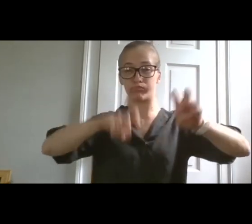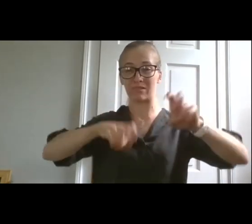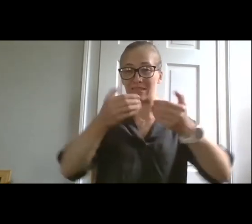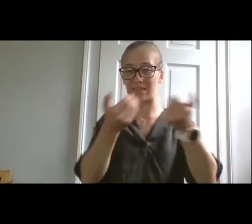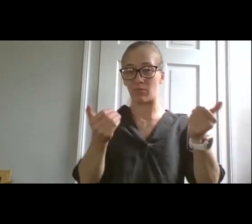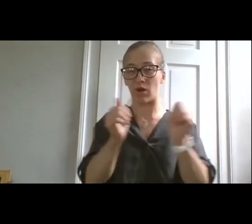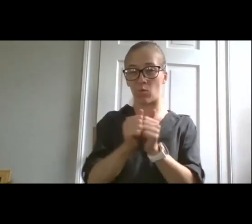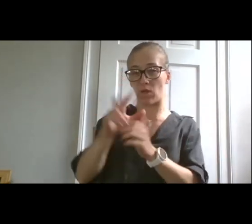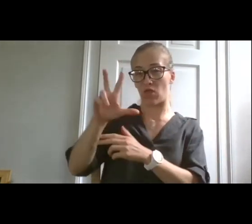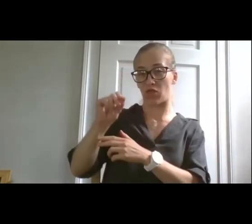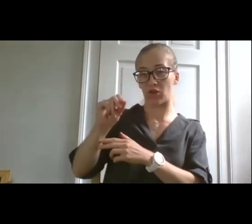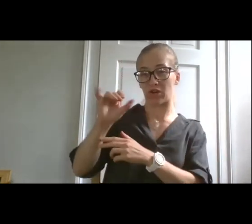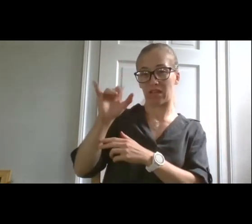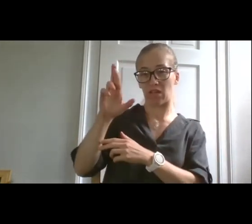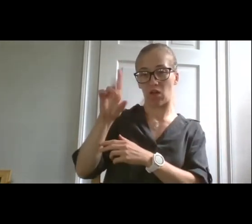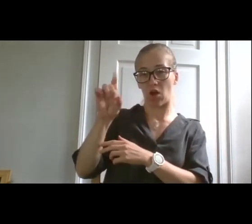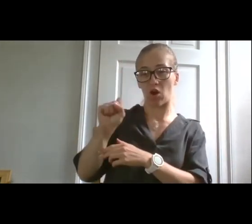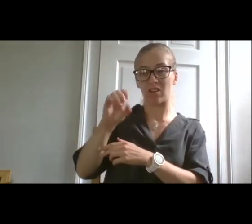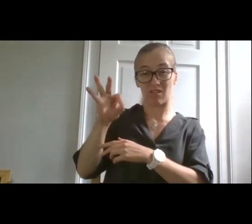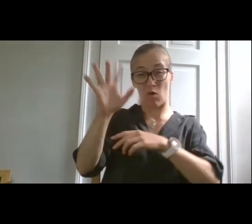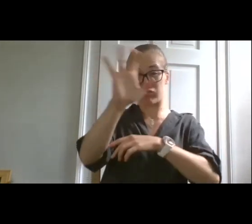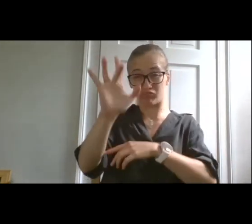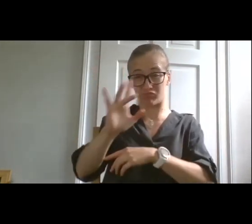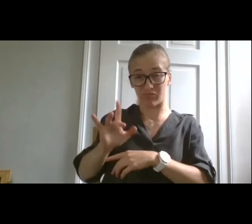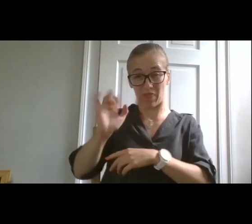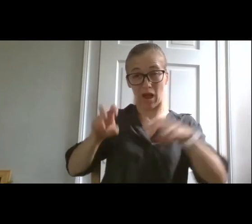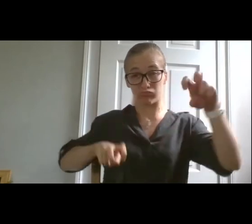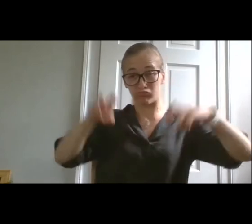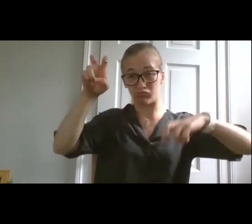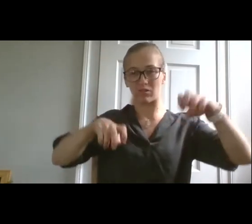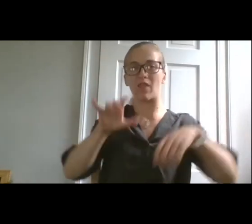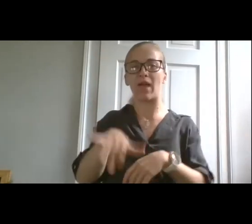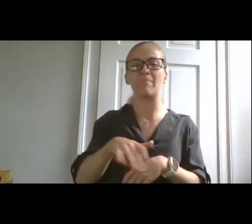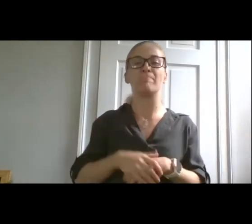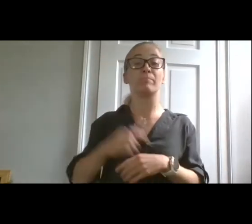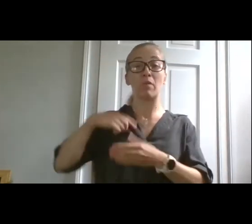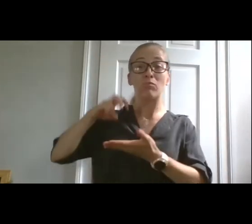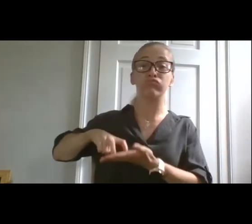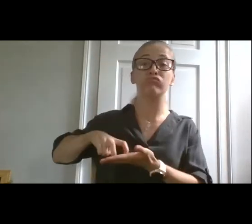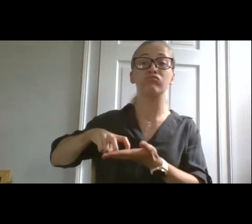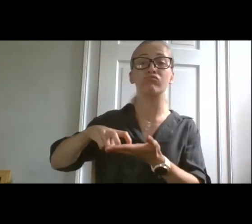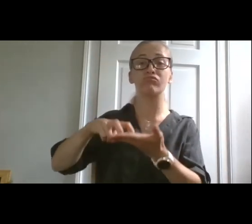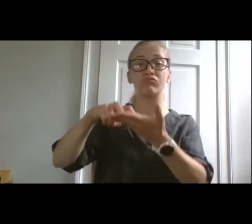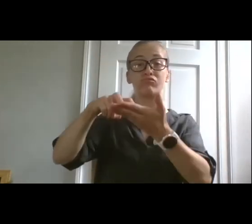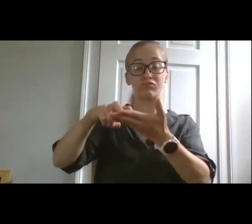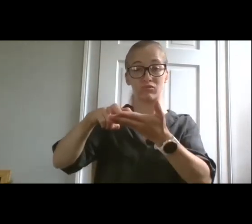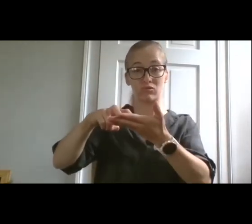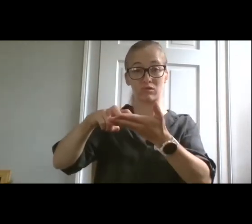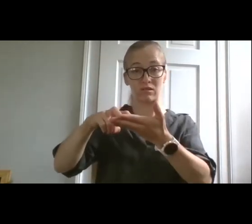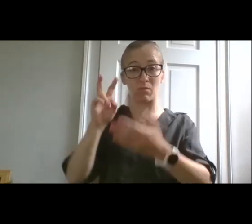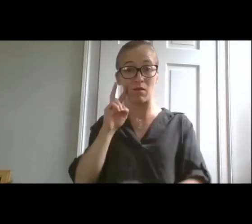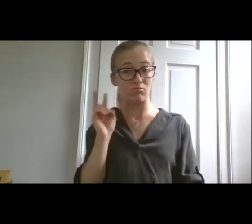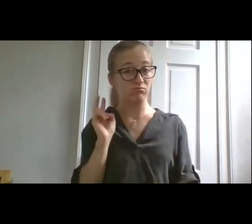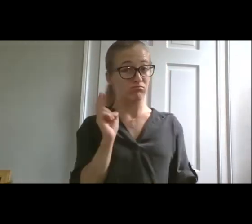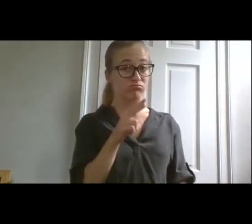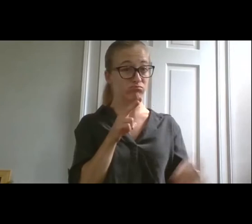like 30 yards of empty space, right? And so I'm going up the escalator, and halfway up, I look over at the